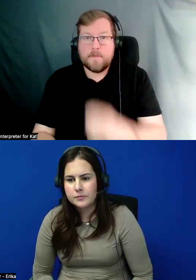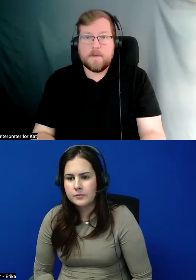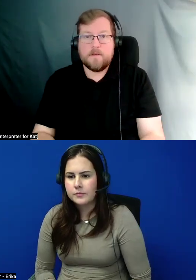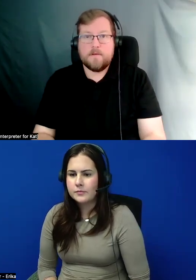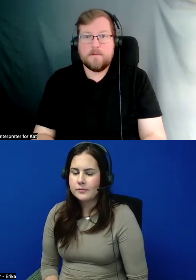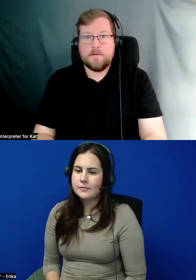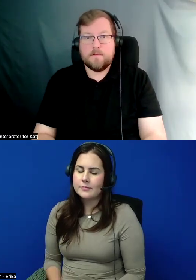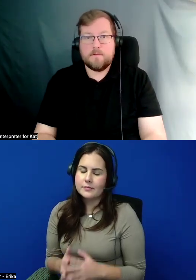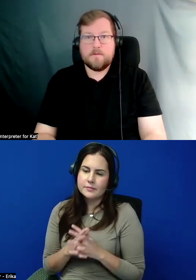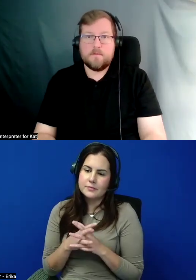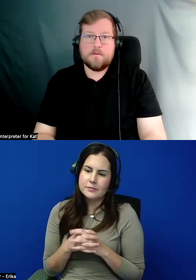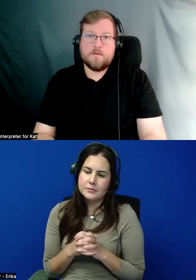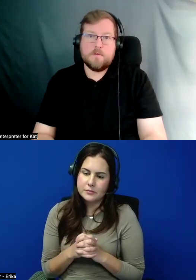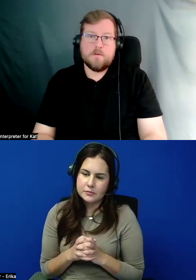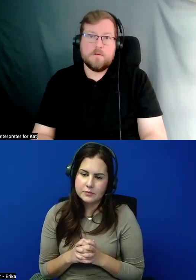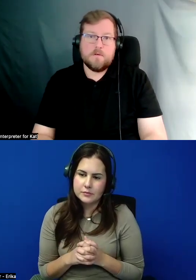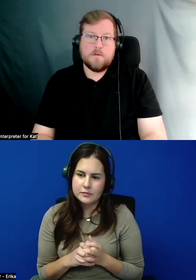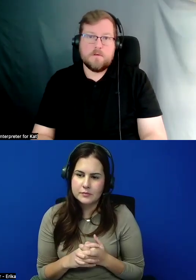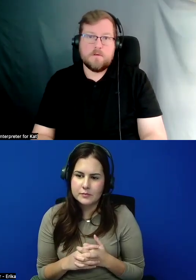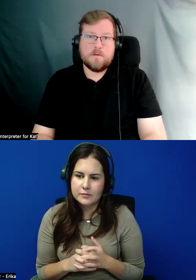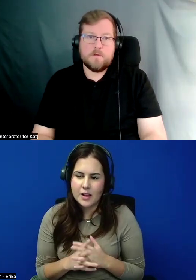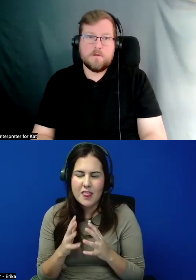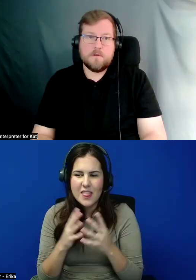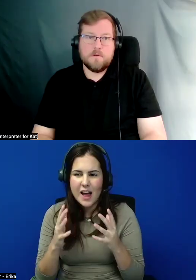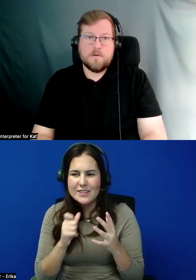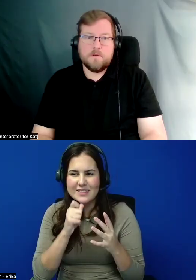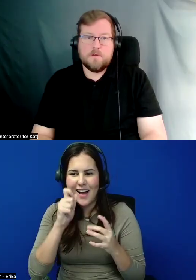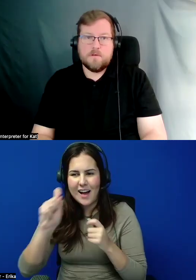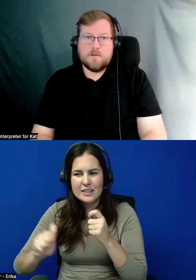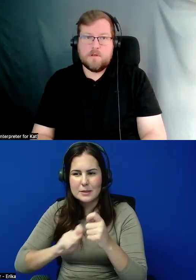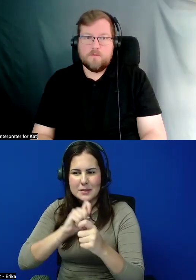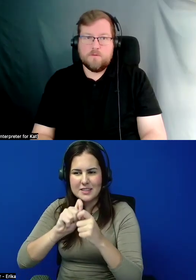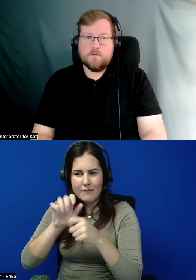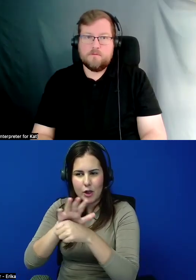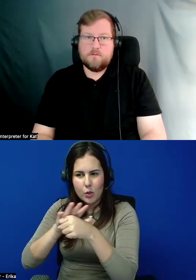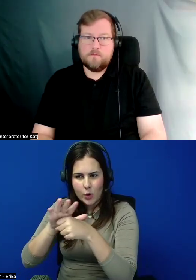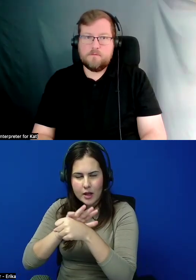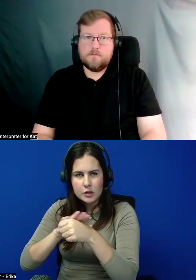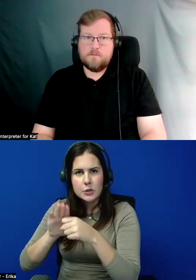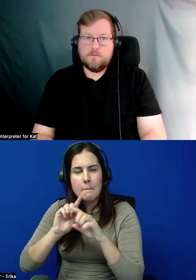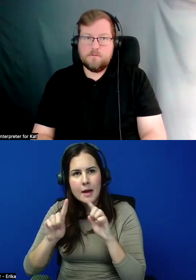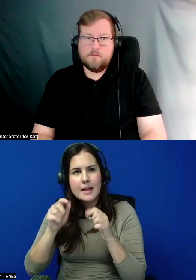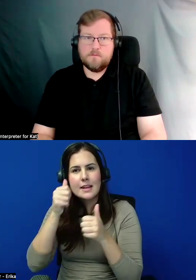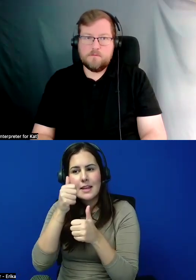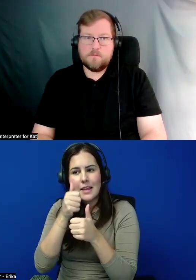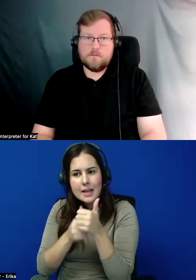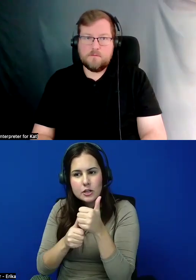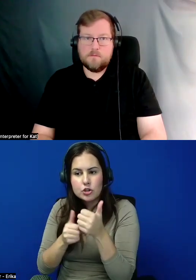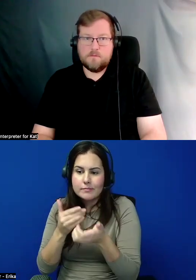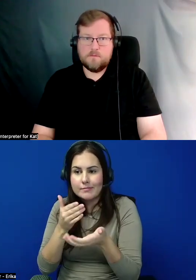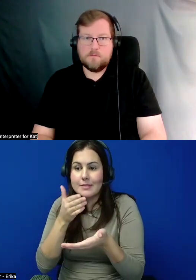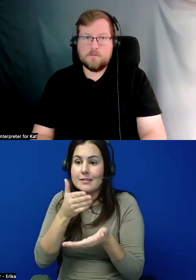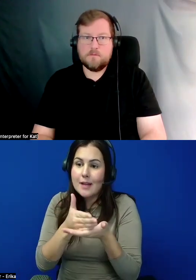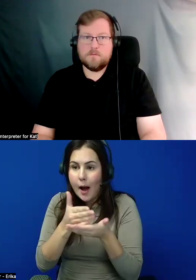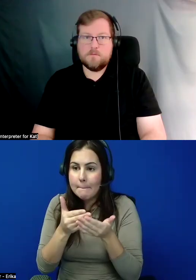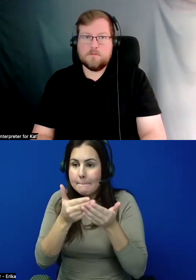not actually kind of distinct locations. But like the each stop was constructed probably from